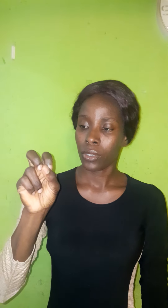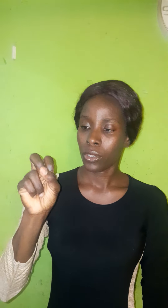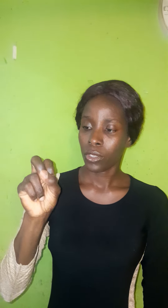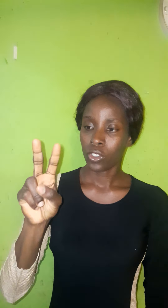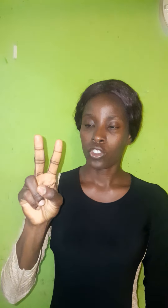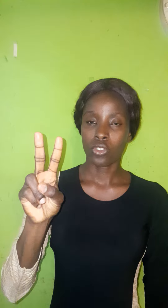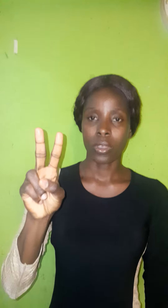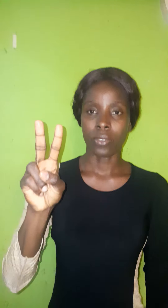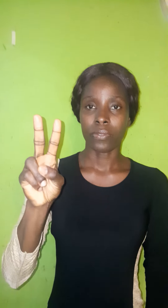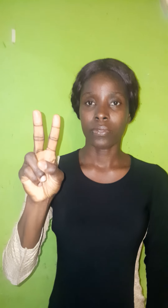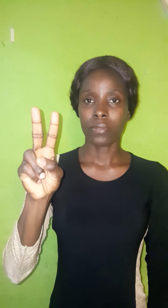12,